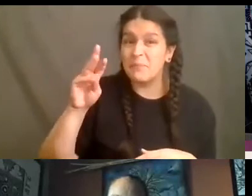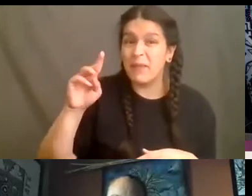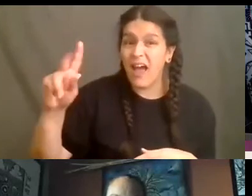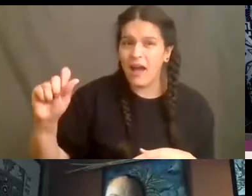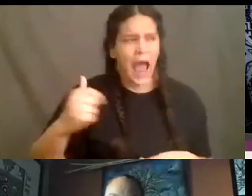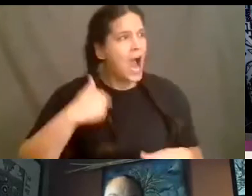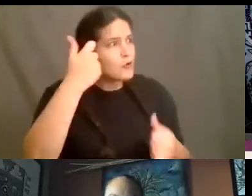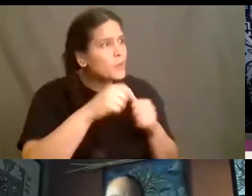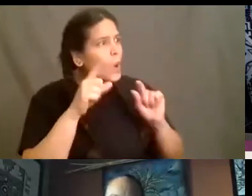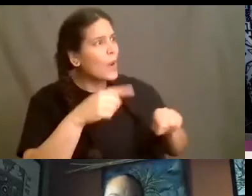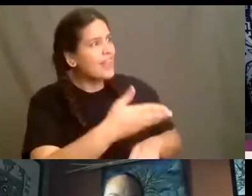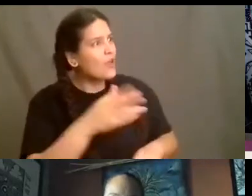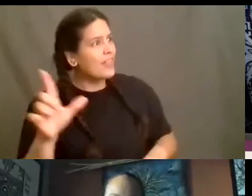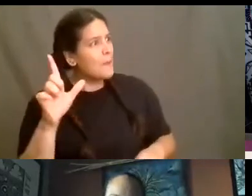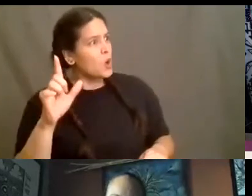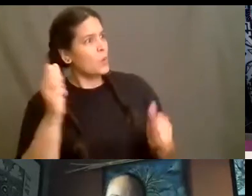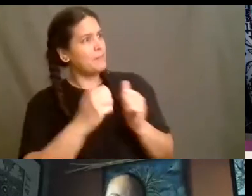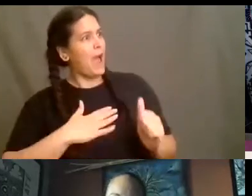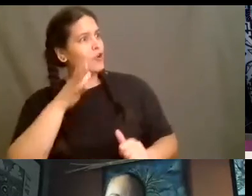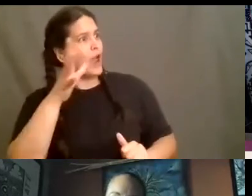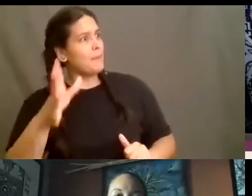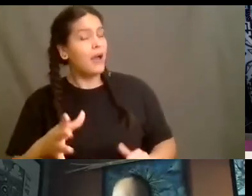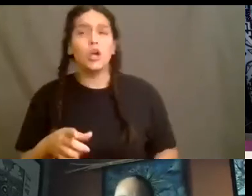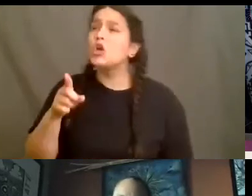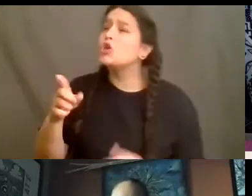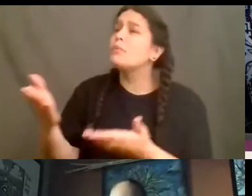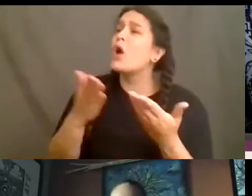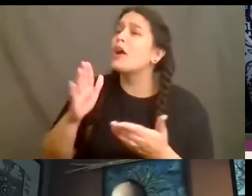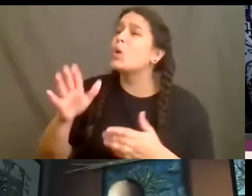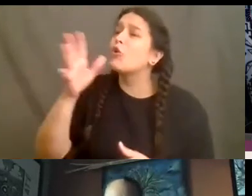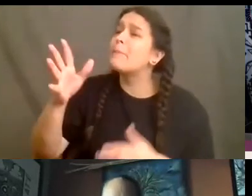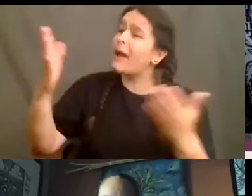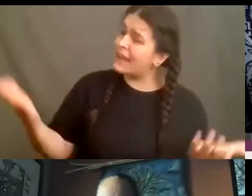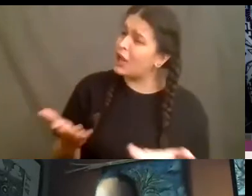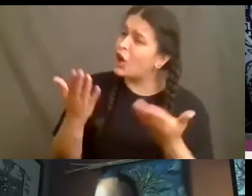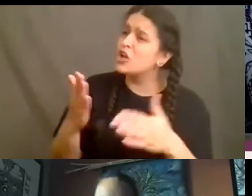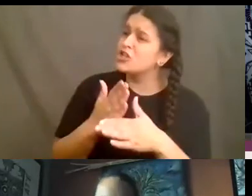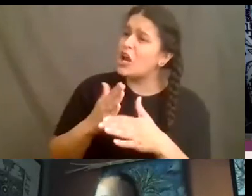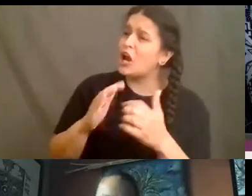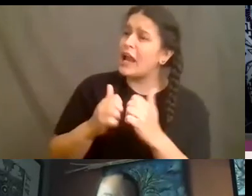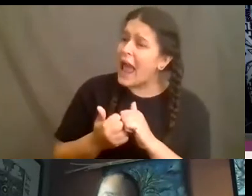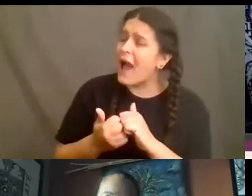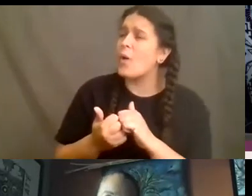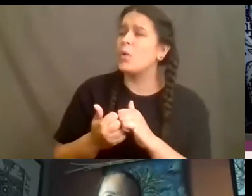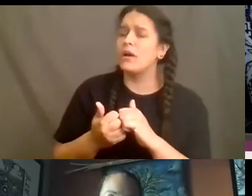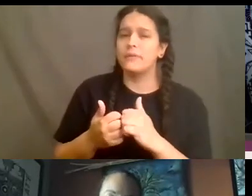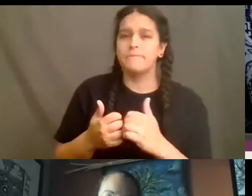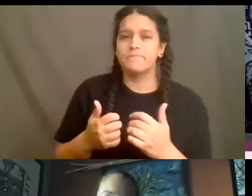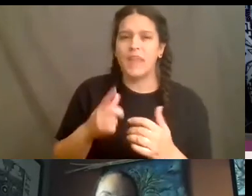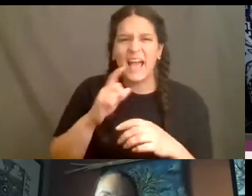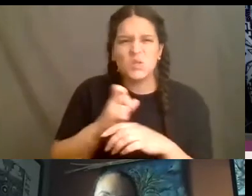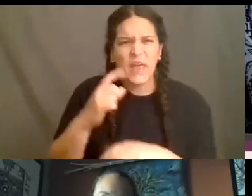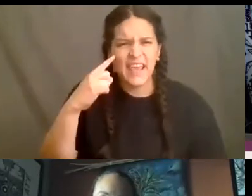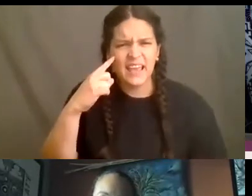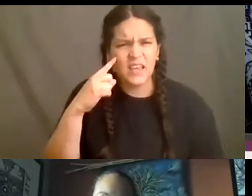going there with my grandma. Yes, I was gonna tell you, you brought your grandma and then you shared how the, actually I think you